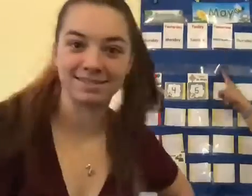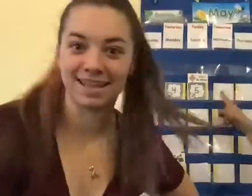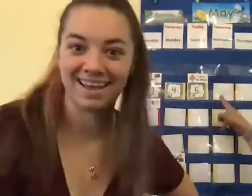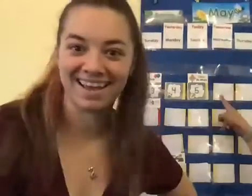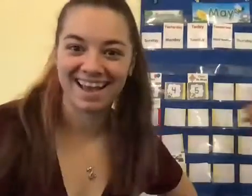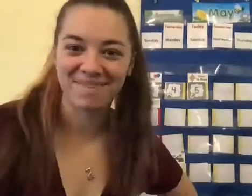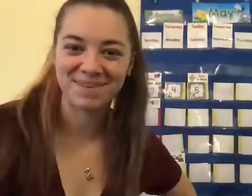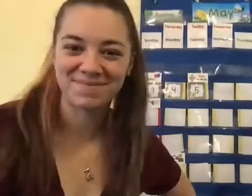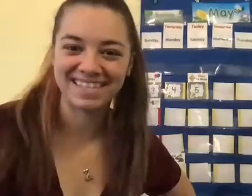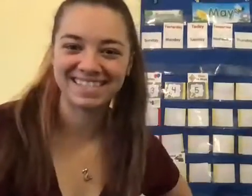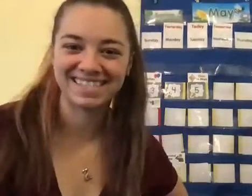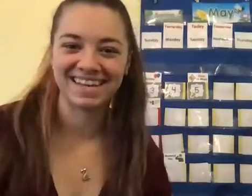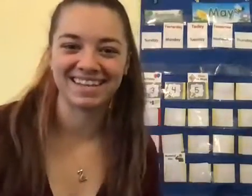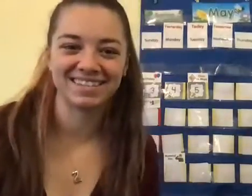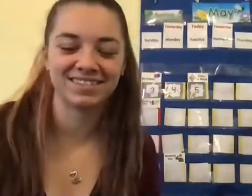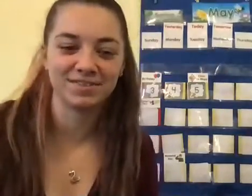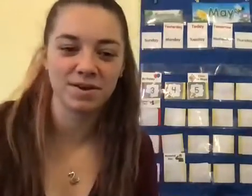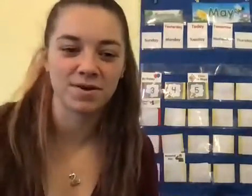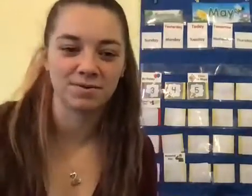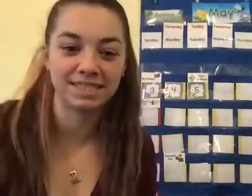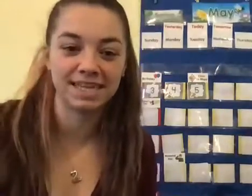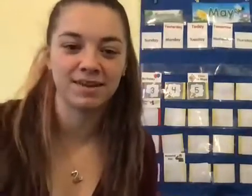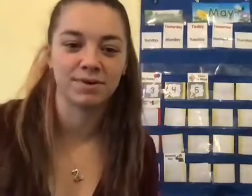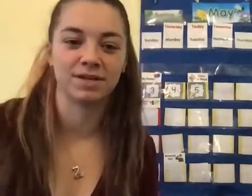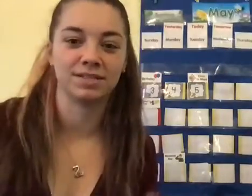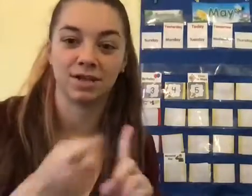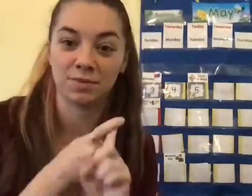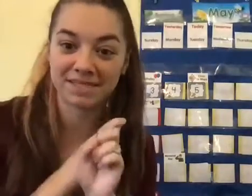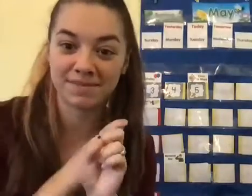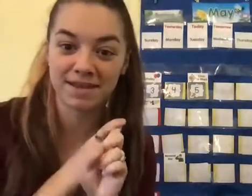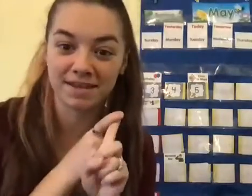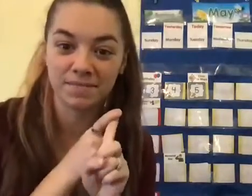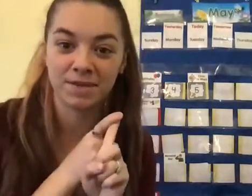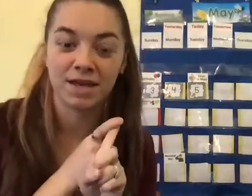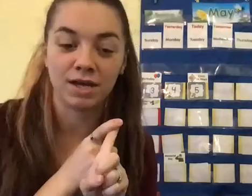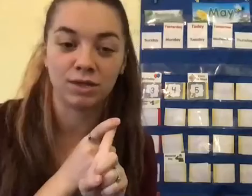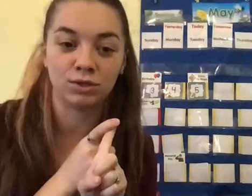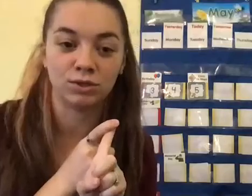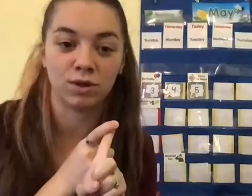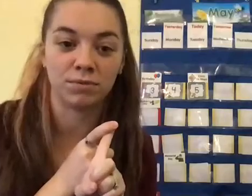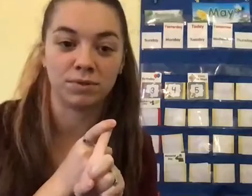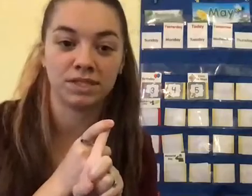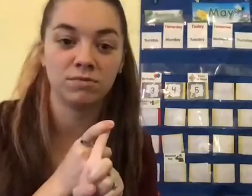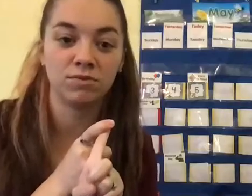Wednesday. Happy Wednesday. So today we're going to start with Miss Amanda and do our music and